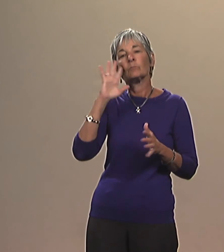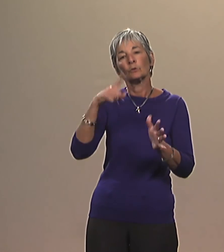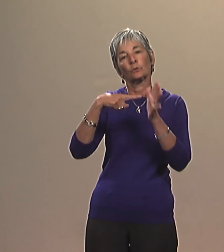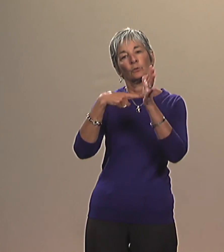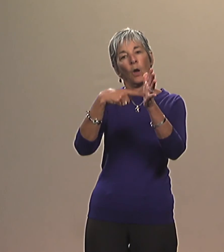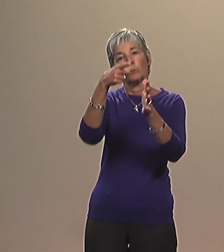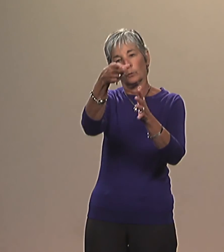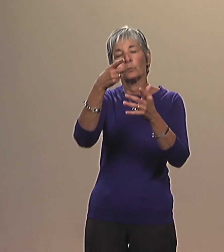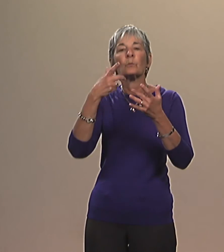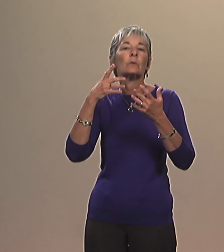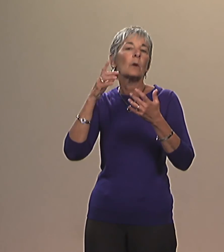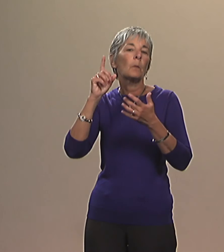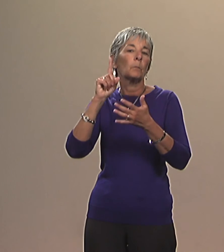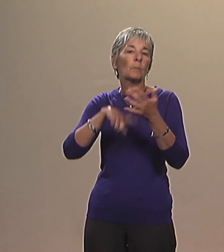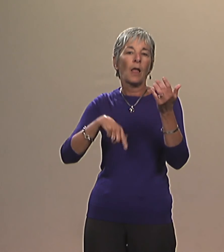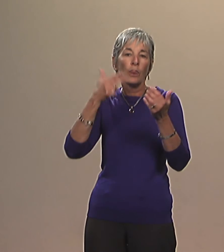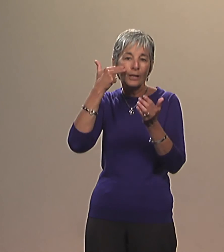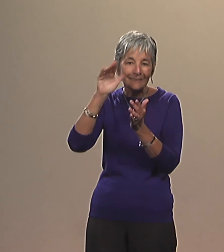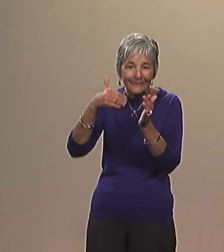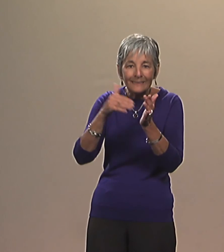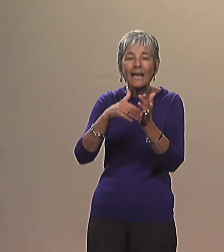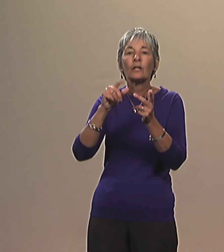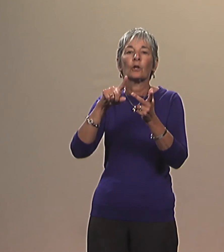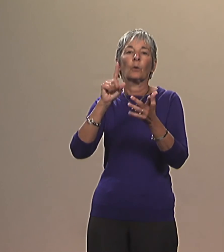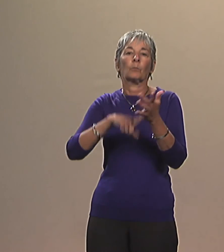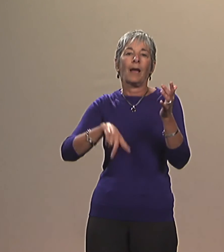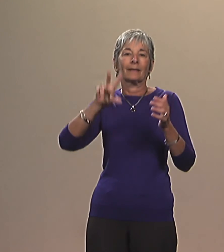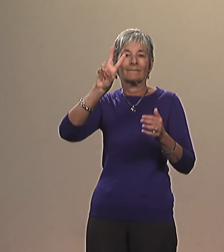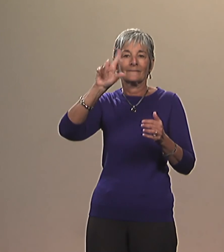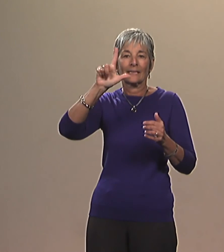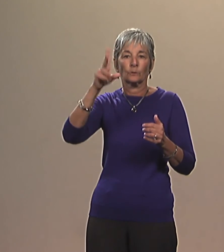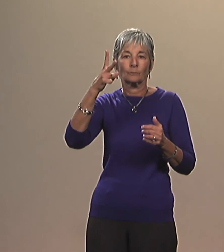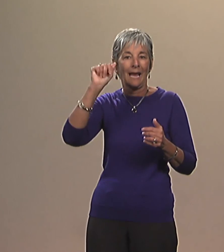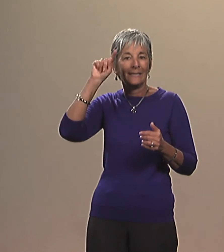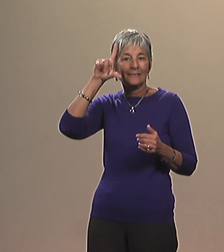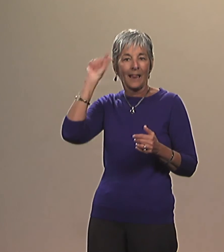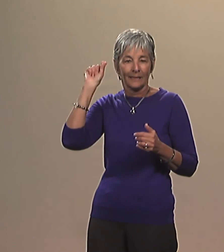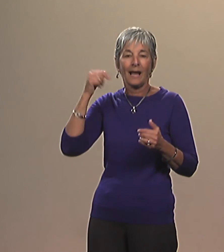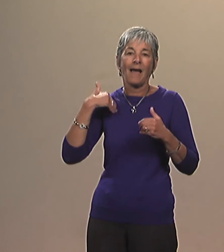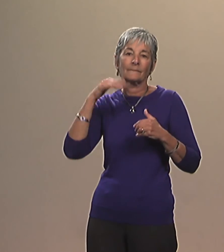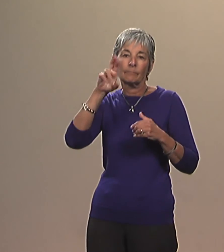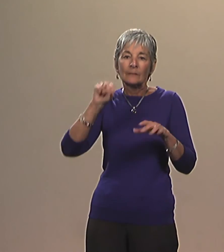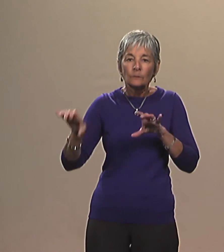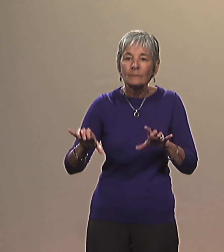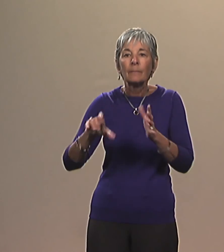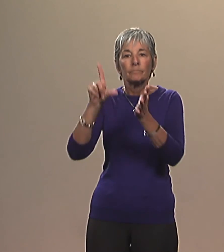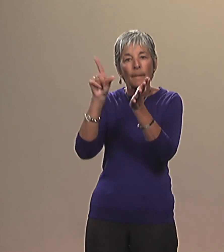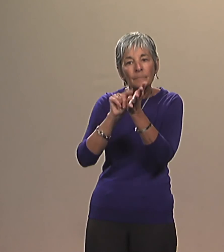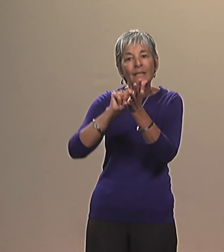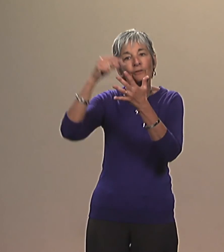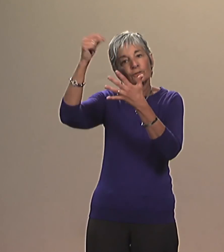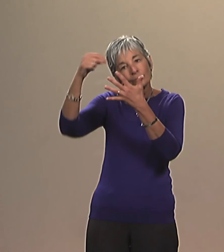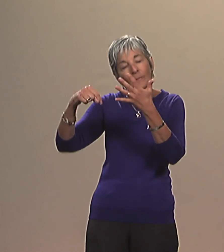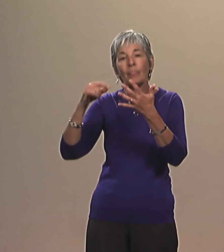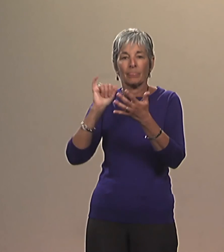slides will show you what websites such as the Clare Center and VL2 at Gallaudet have in the way of information and publications that will be extremely beneficial to you.